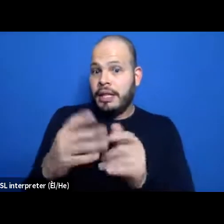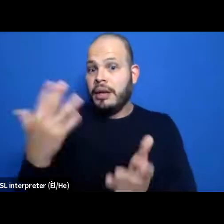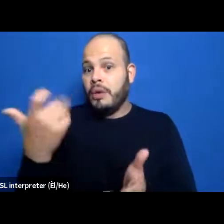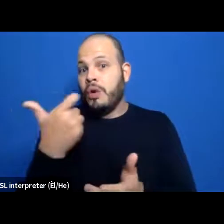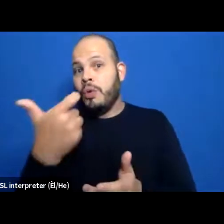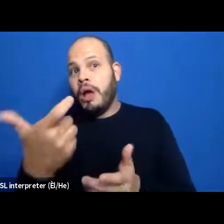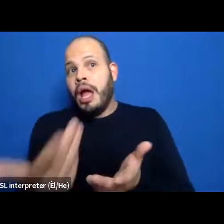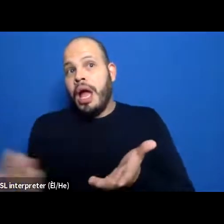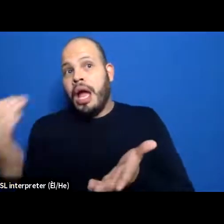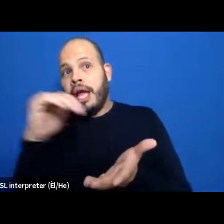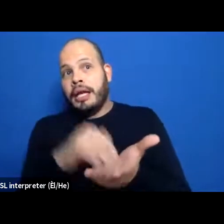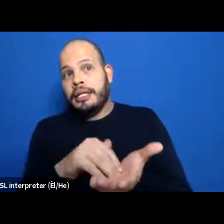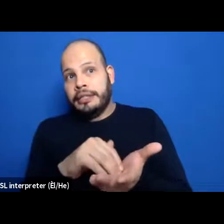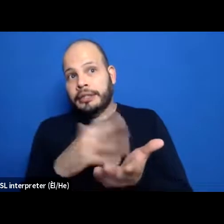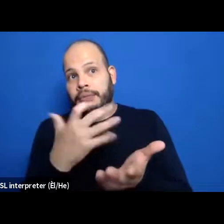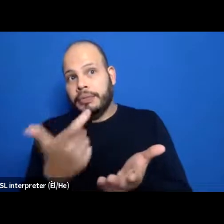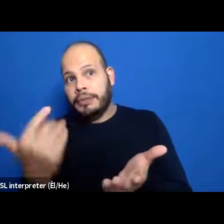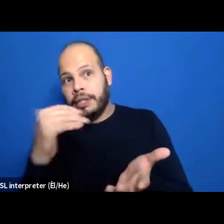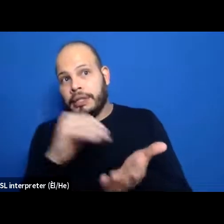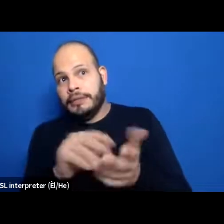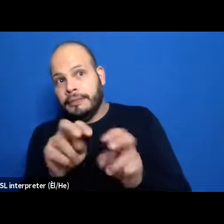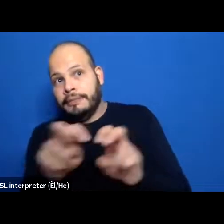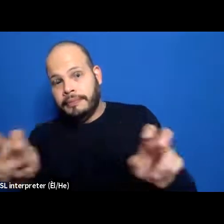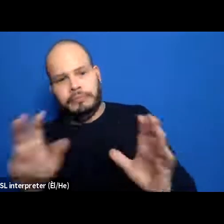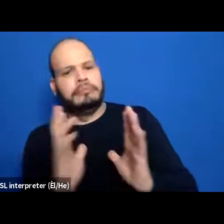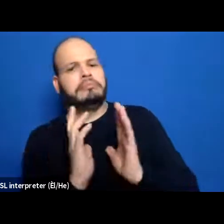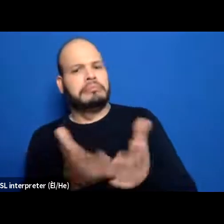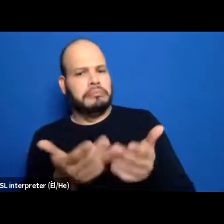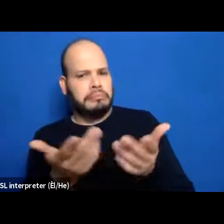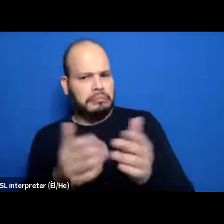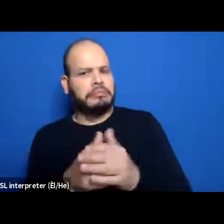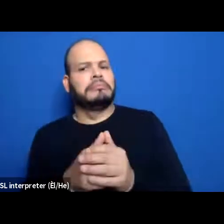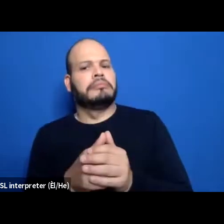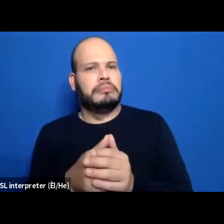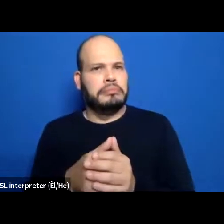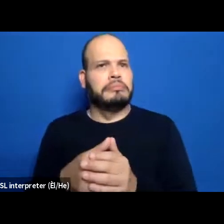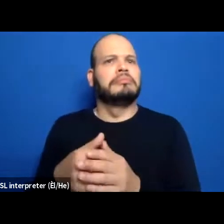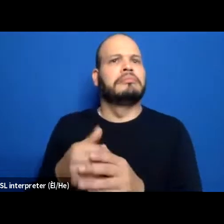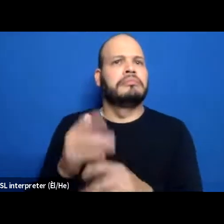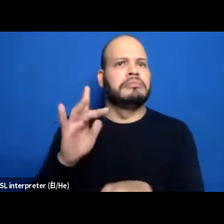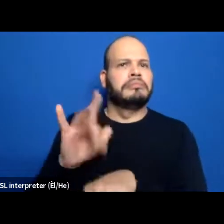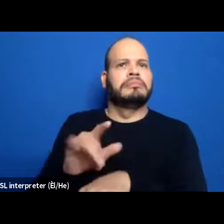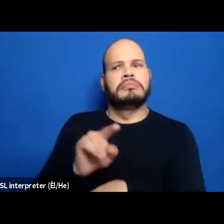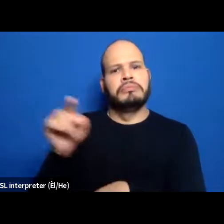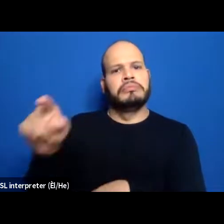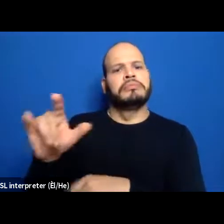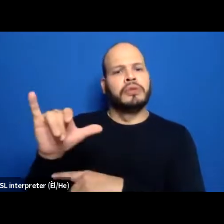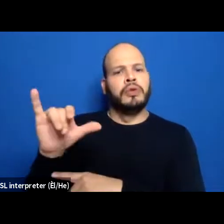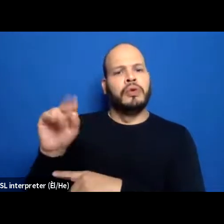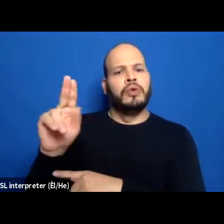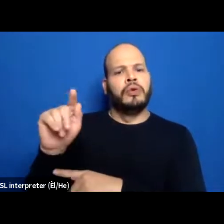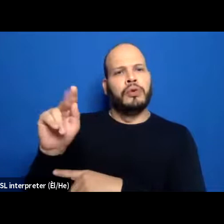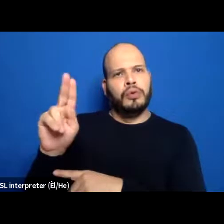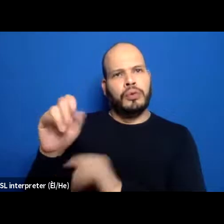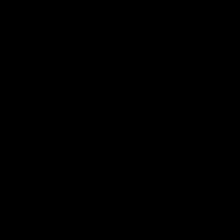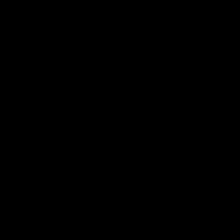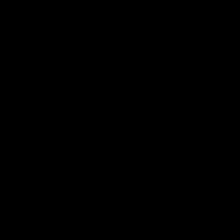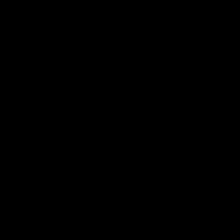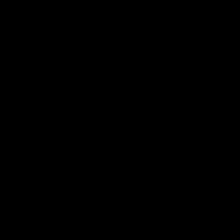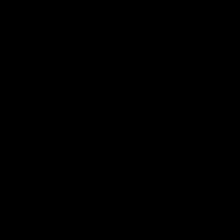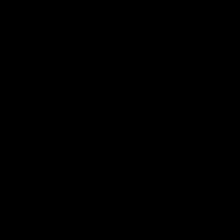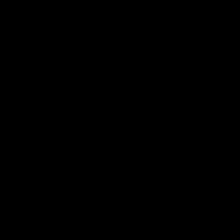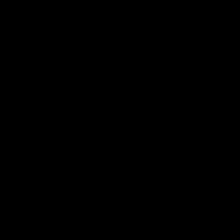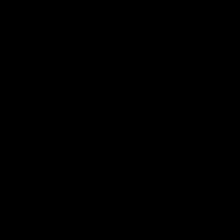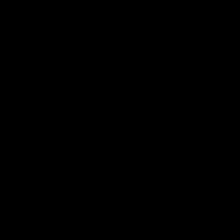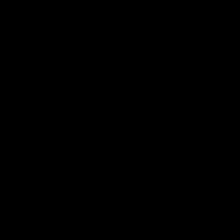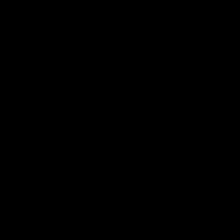panel, it will be available on the YouTube and Facebook pages of Critical Resistance and the Free Minds, Free